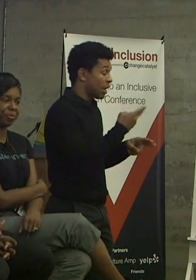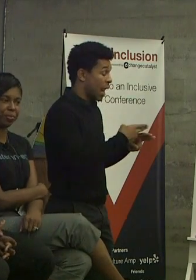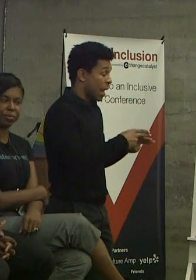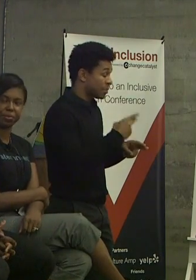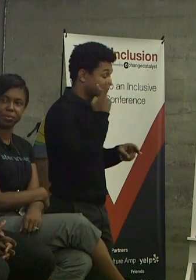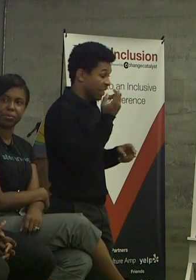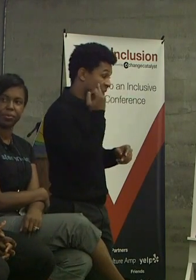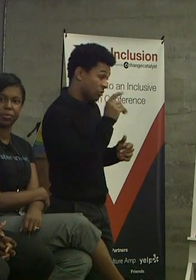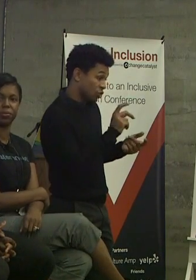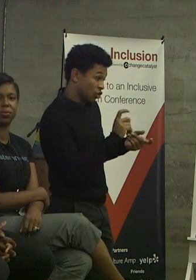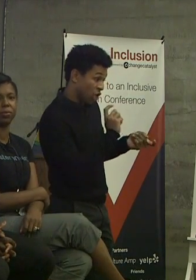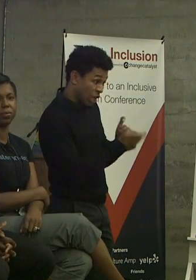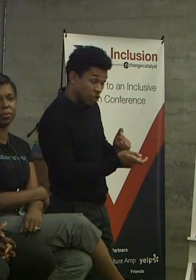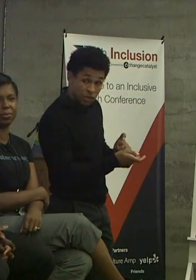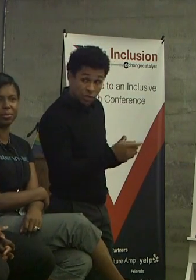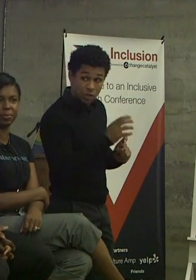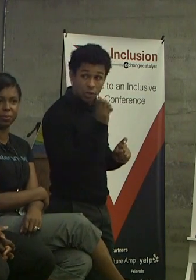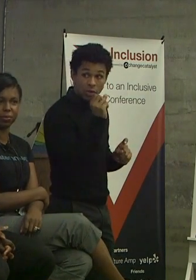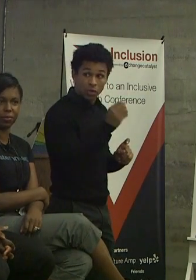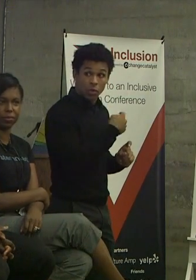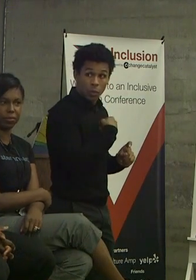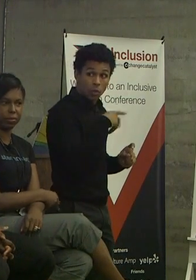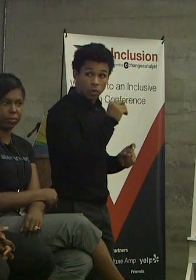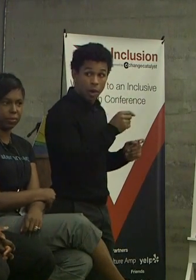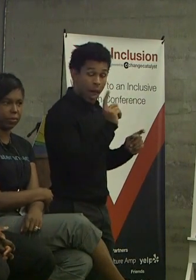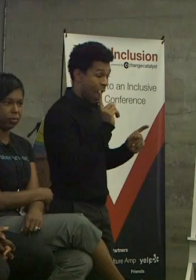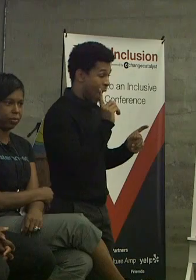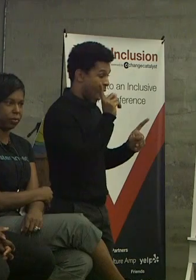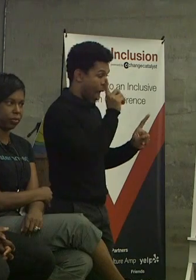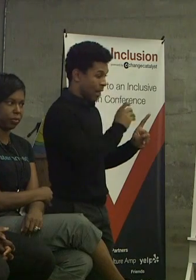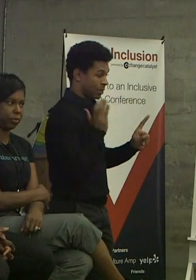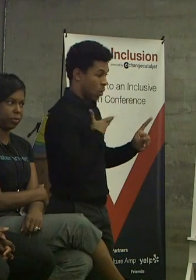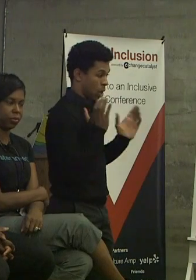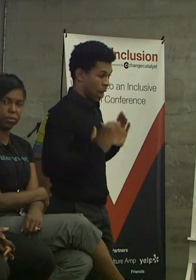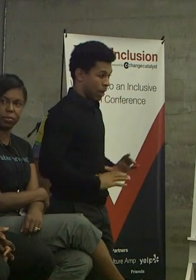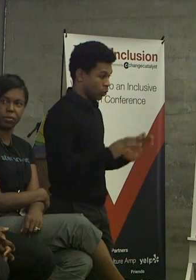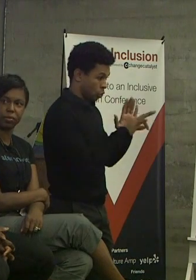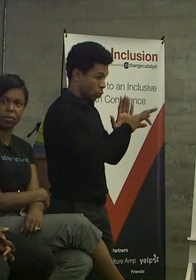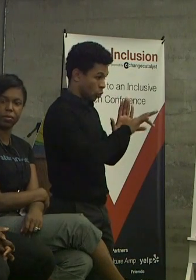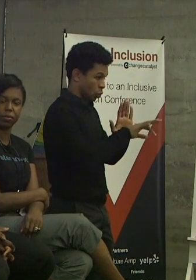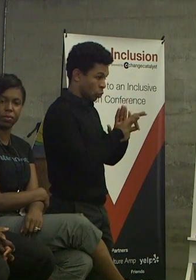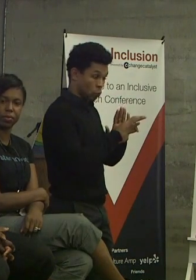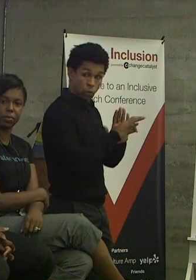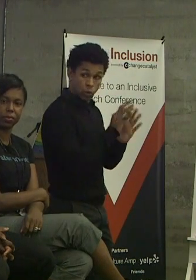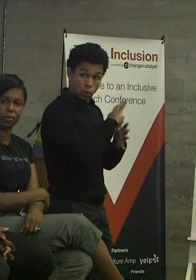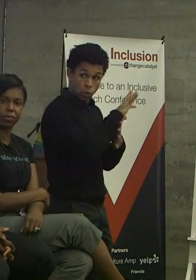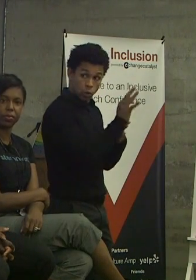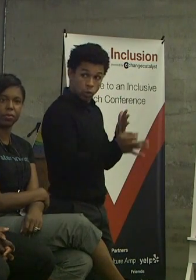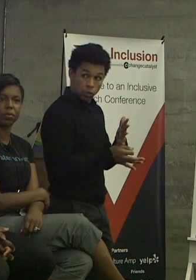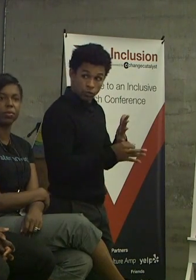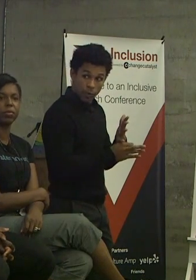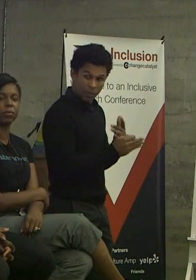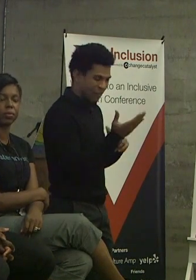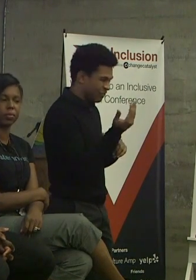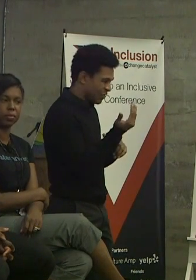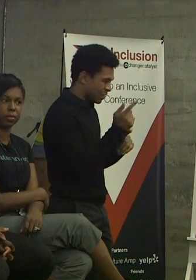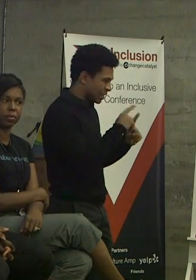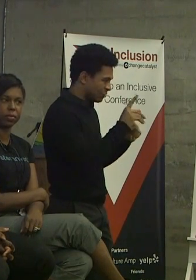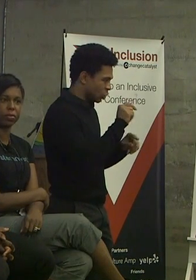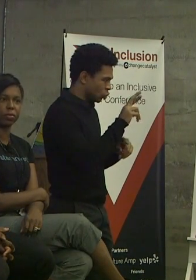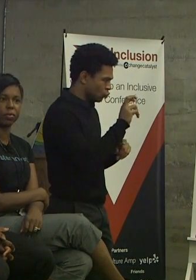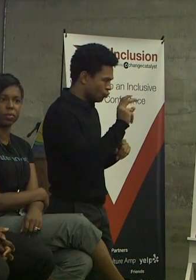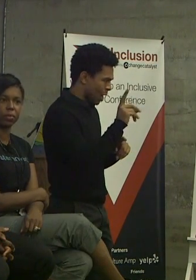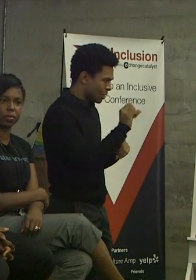nowadays, we do ask our clients to choose from 15 trends within a resume that they would like to surface